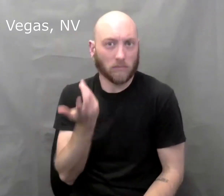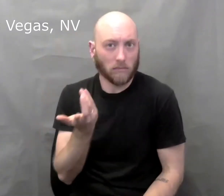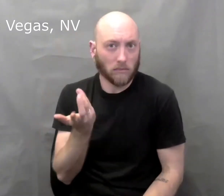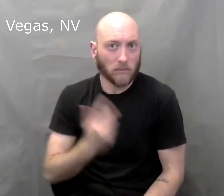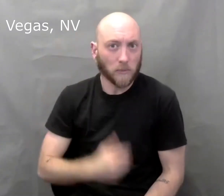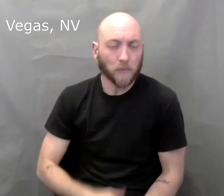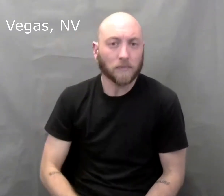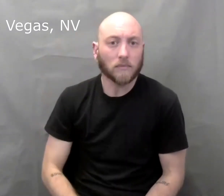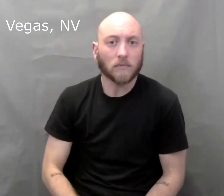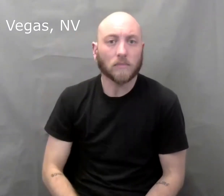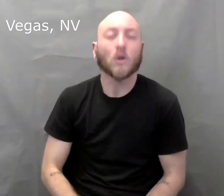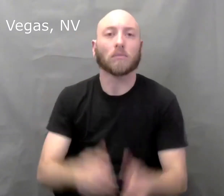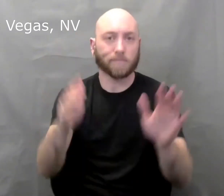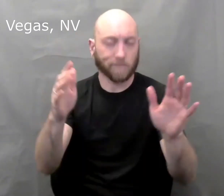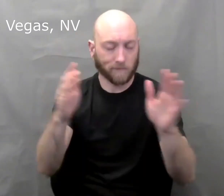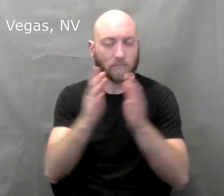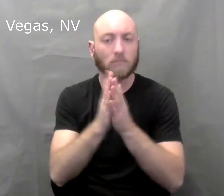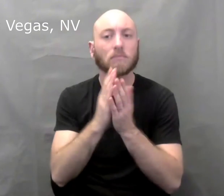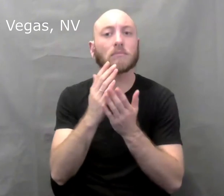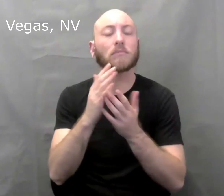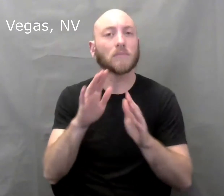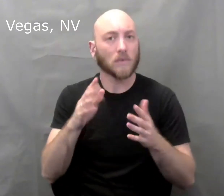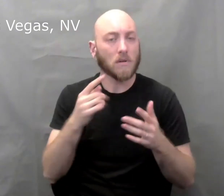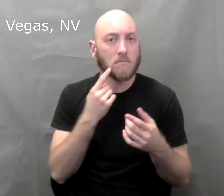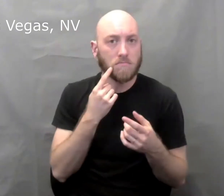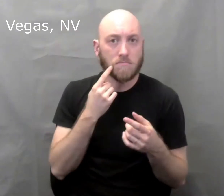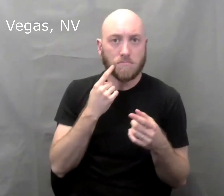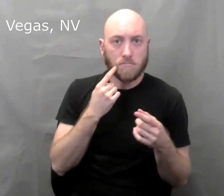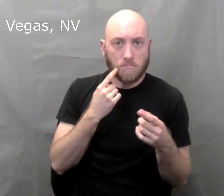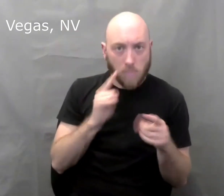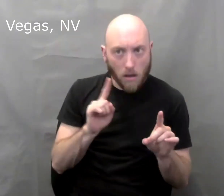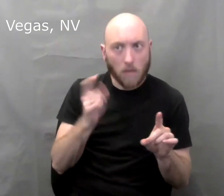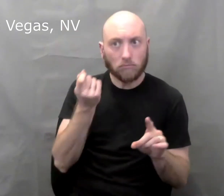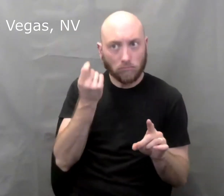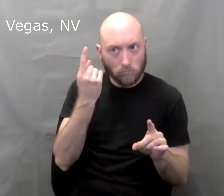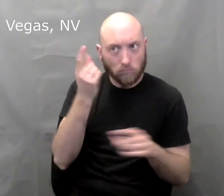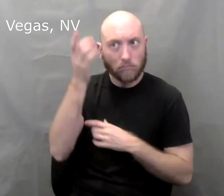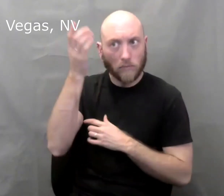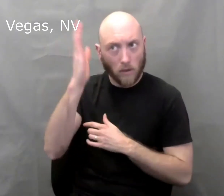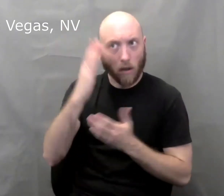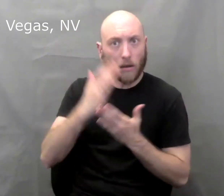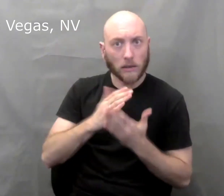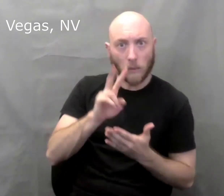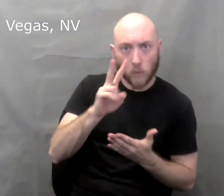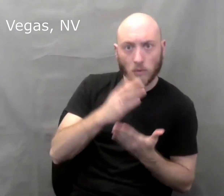So once I got there and I started having these little God shots and these moments of clarity